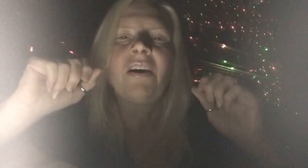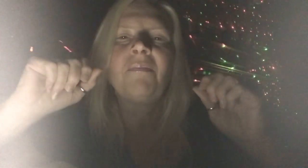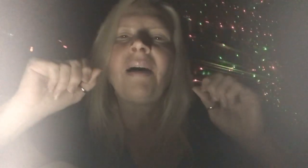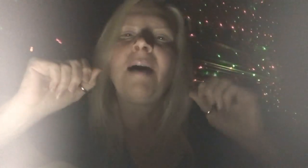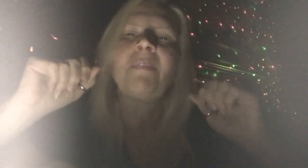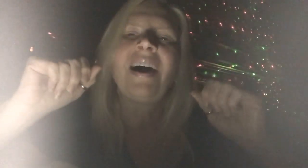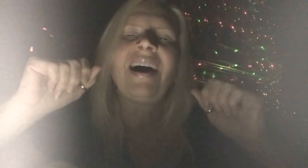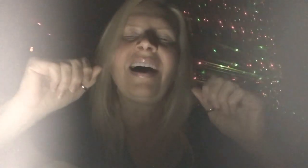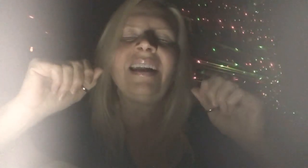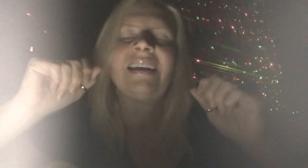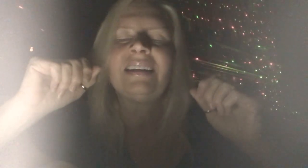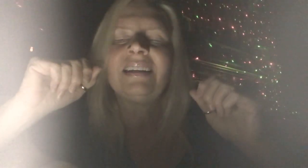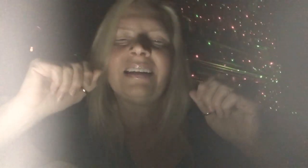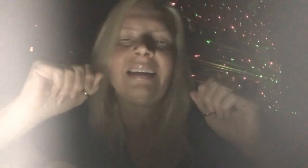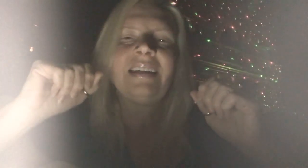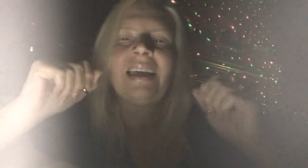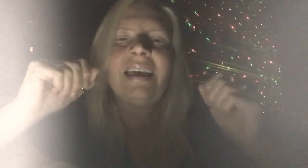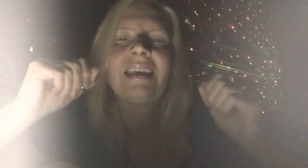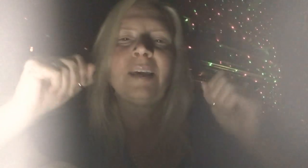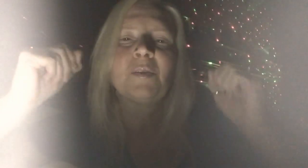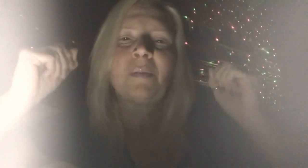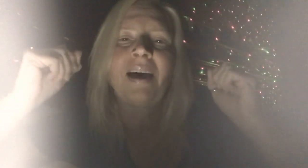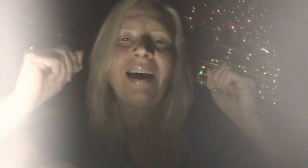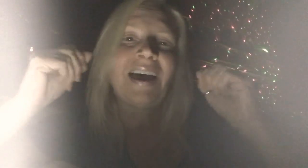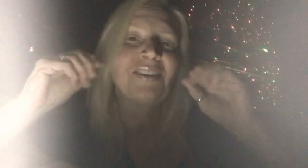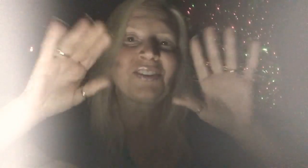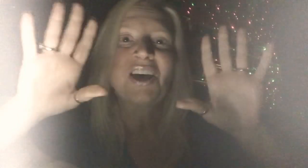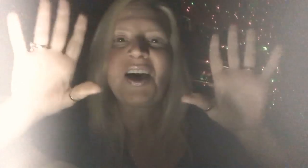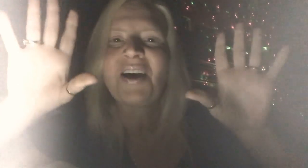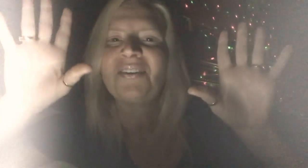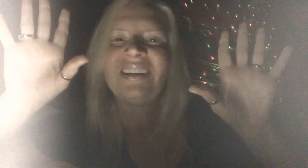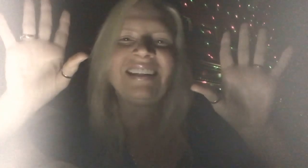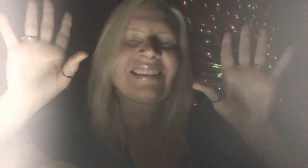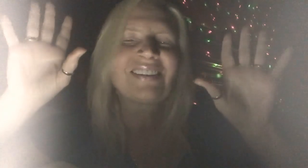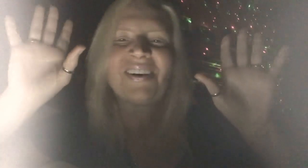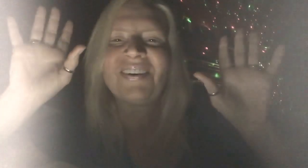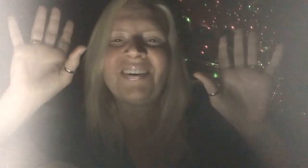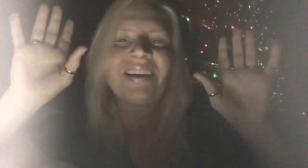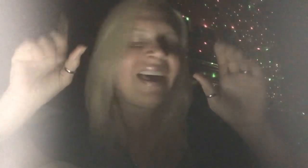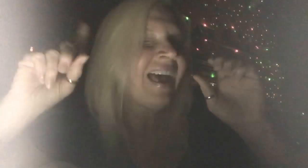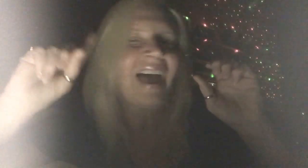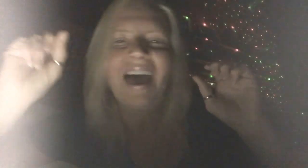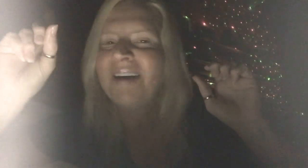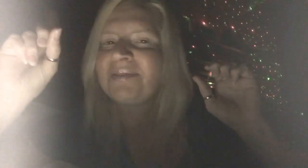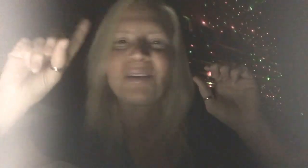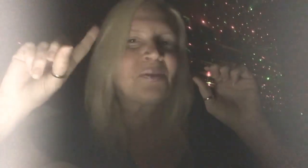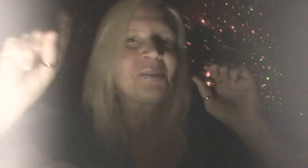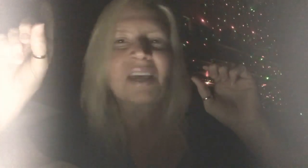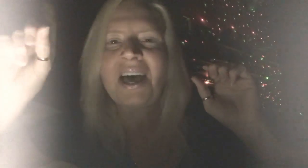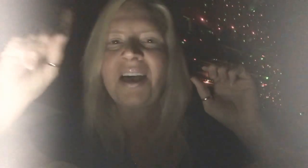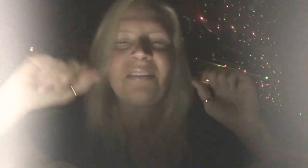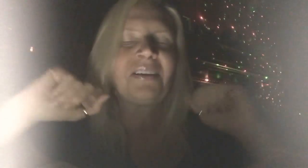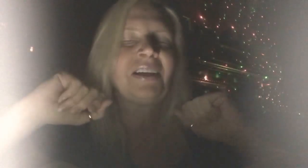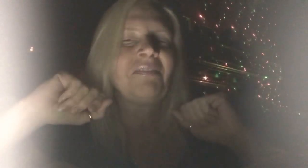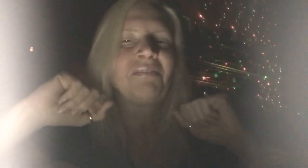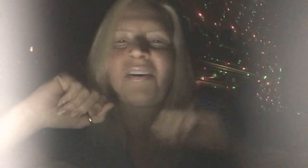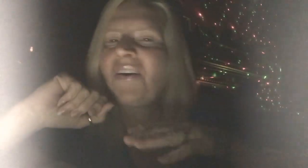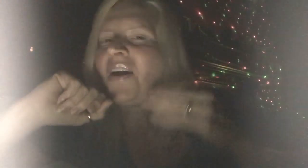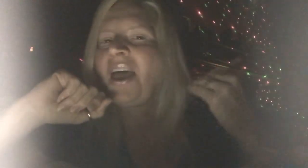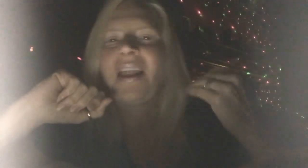My heartache keeps my starry soul. I'm so sorry for